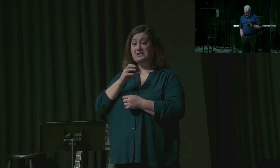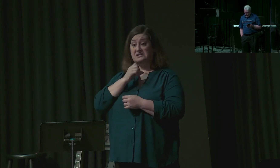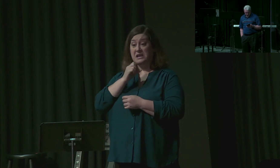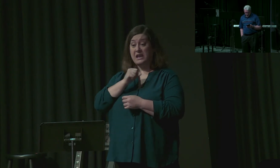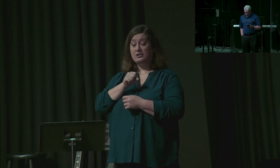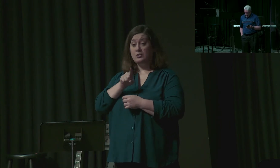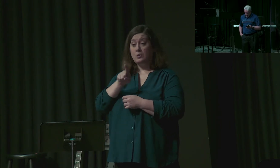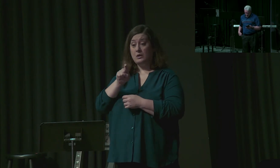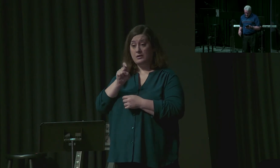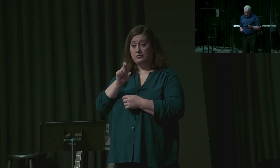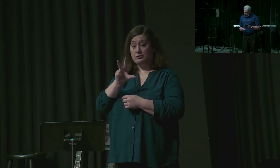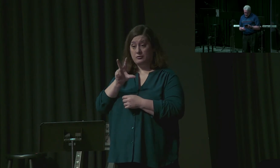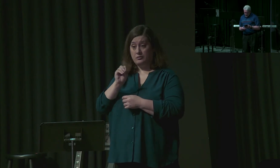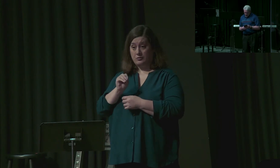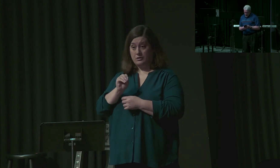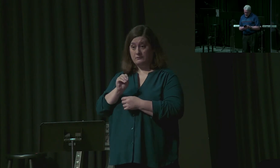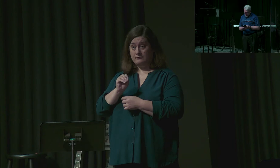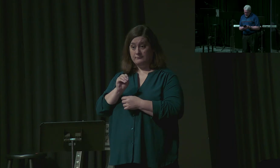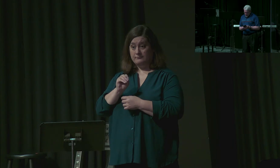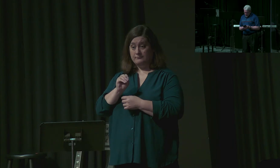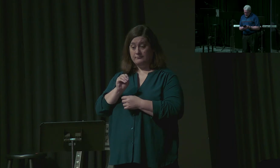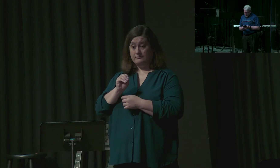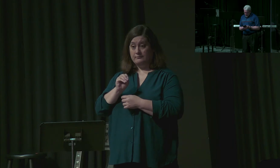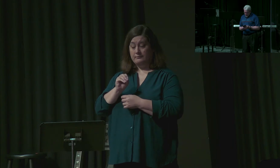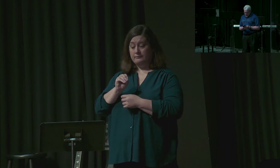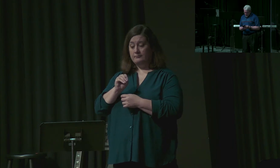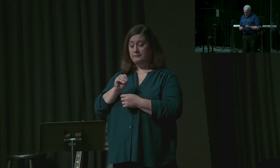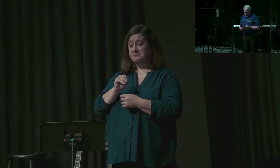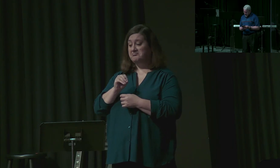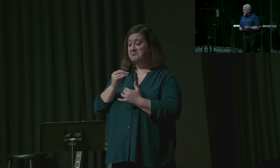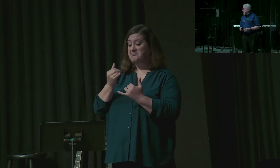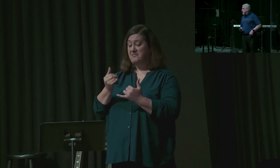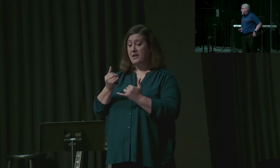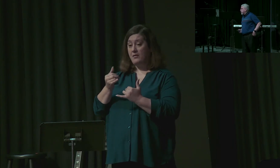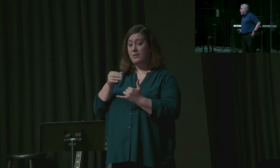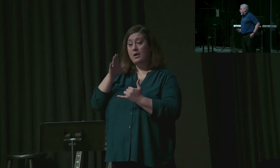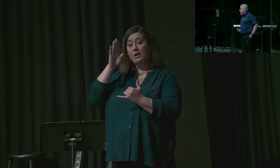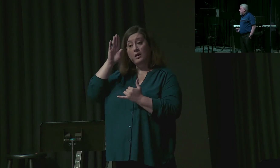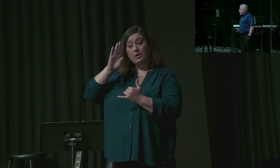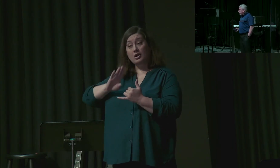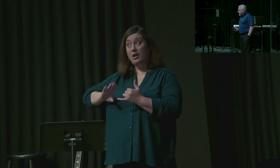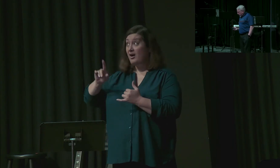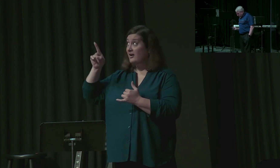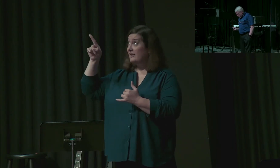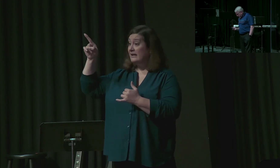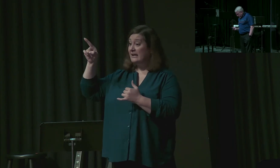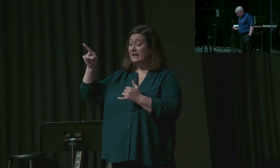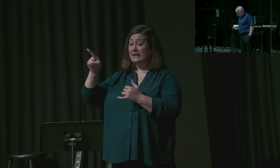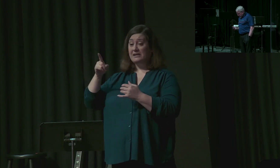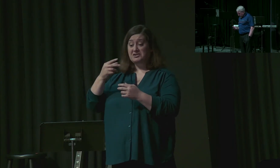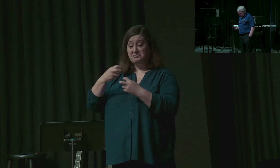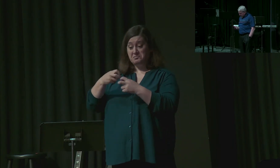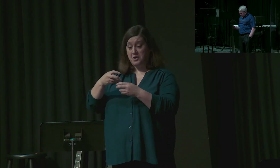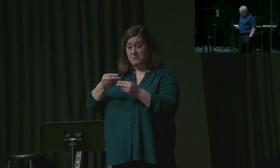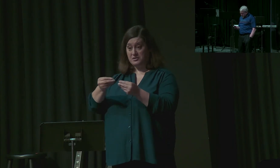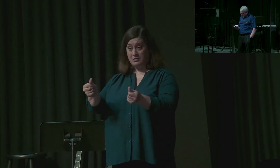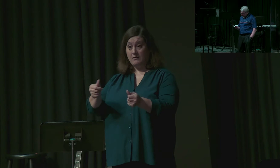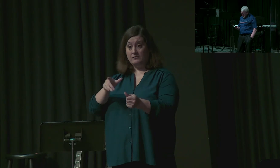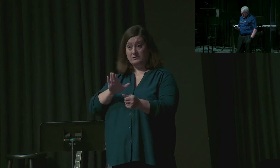And at a time that God has resolved so many of his griefs, he seems to find so little to be glad